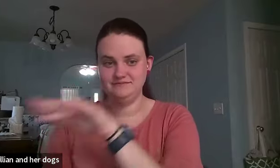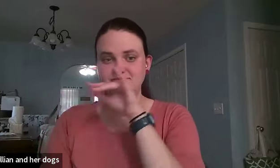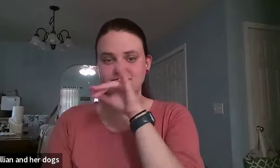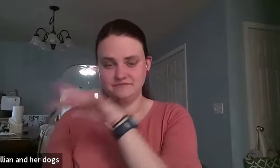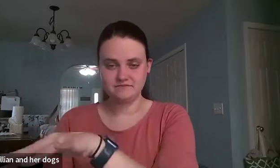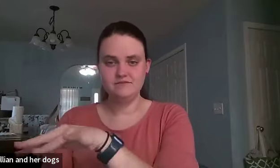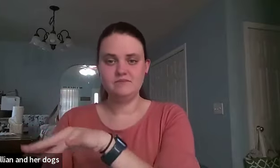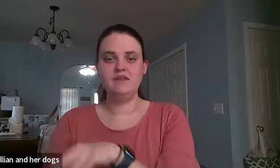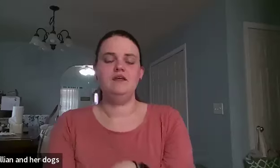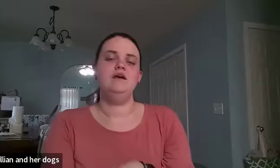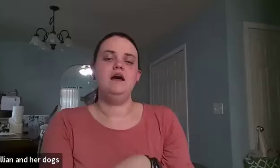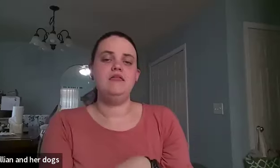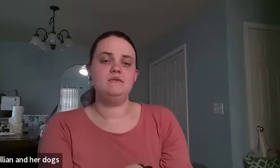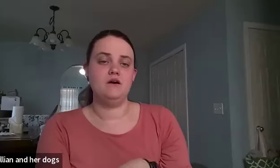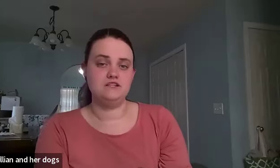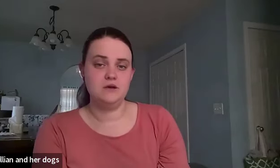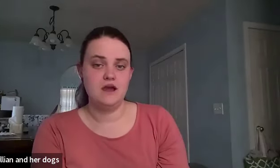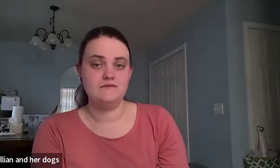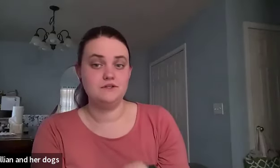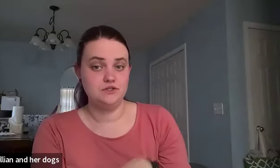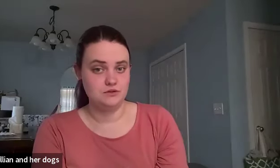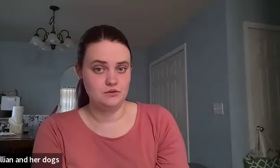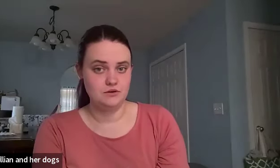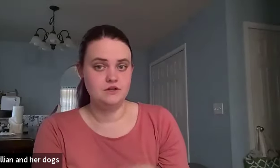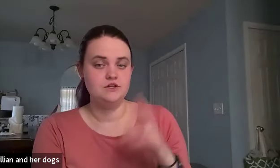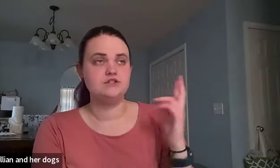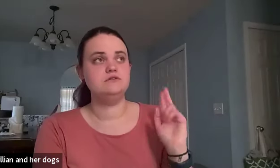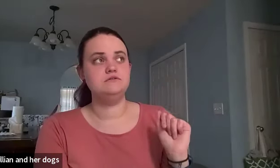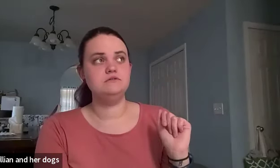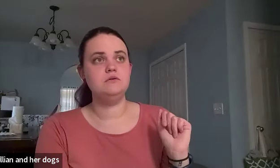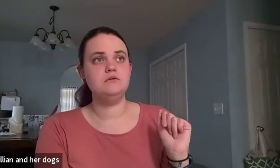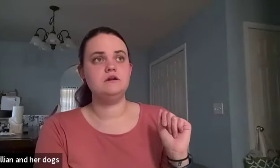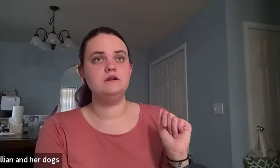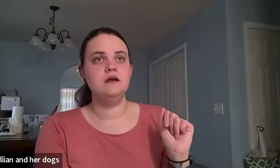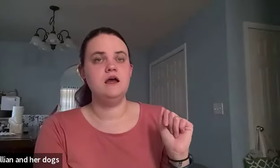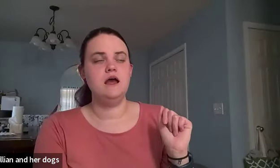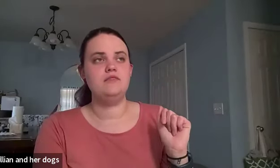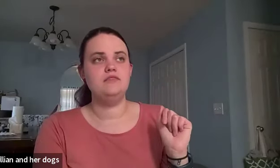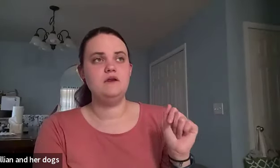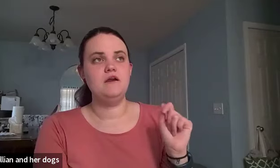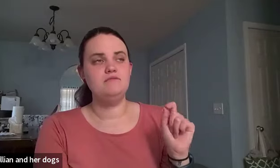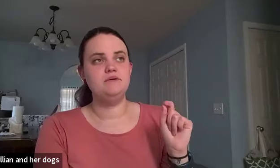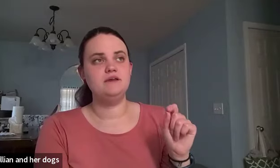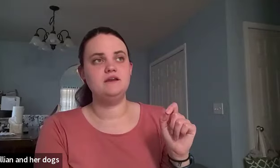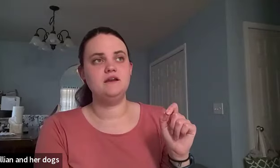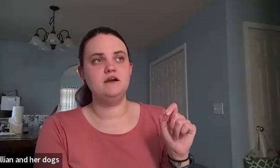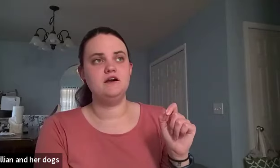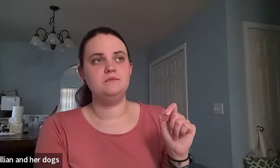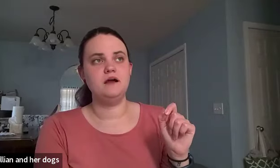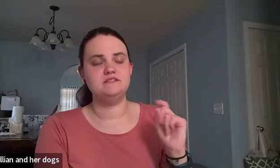Mm-hmm. And then we also have unicorn. So unicorn, there have been I've